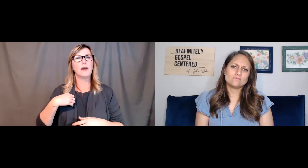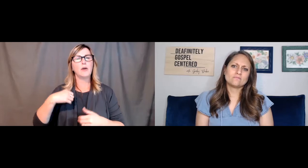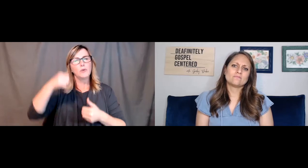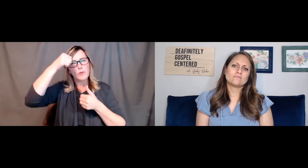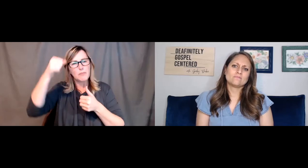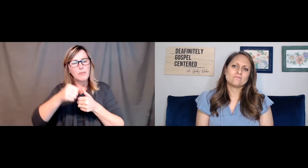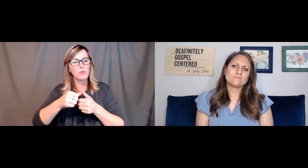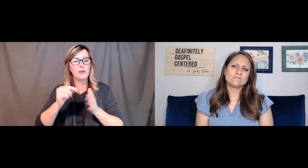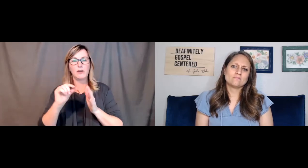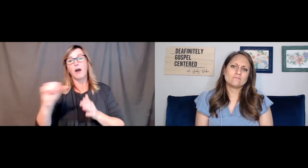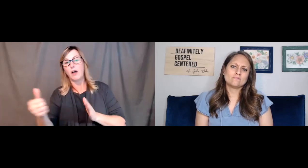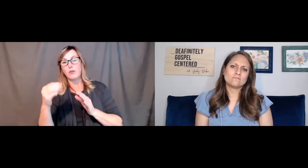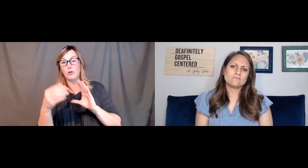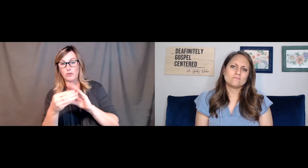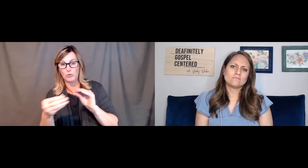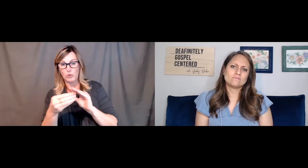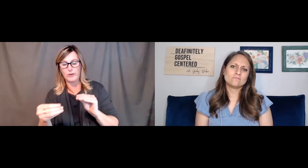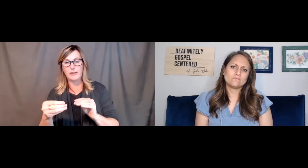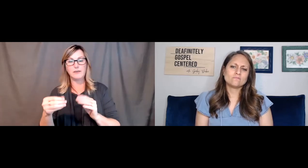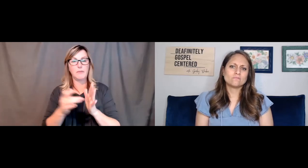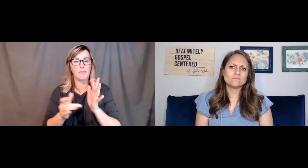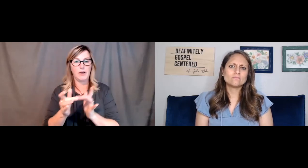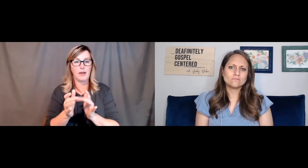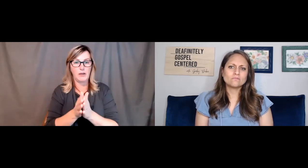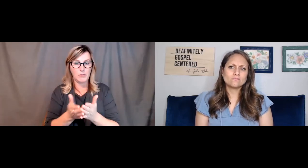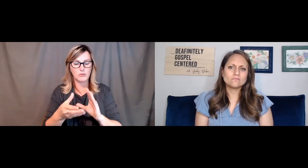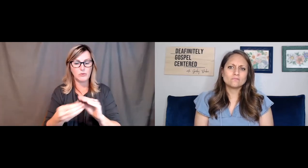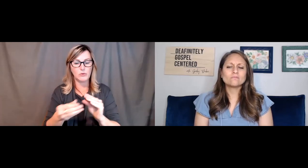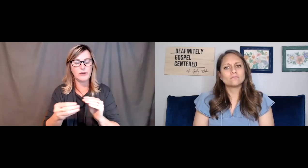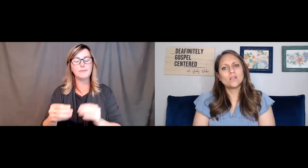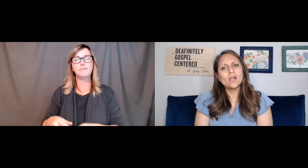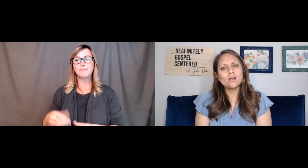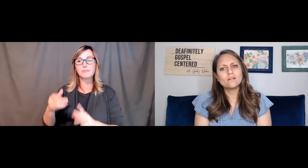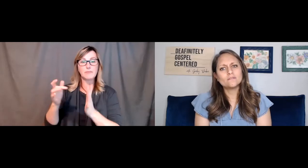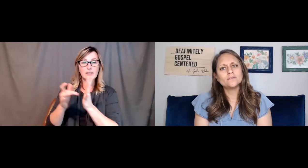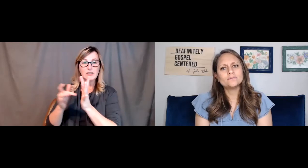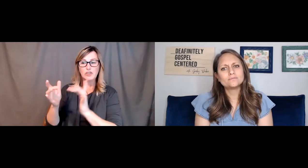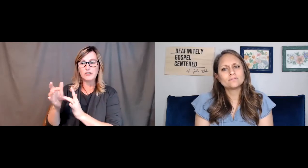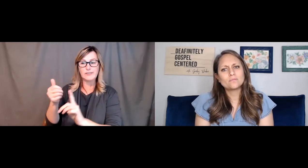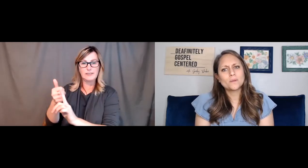I remember there was another story in the Bible